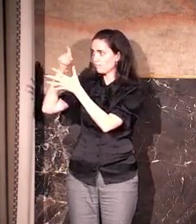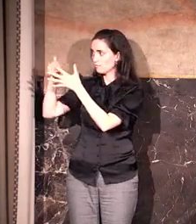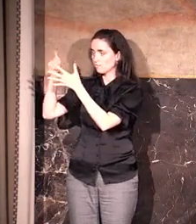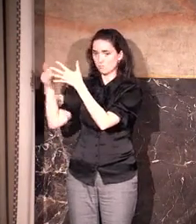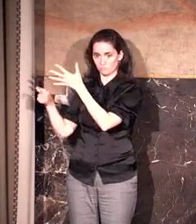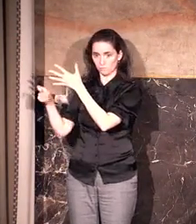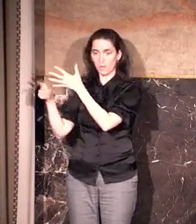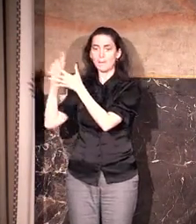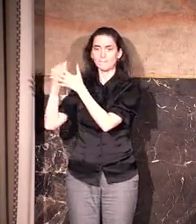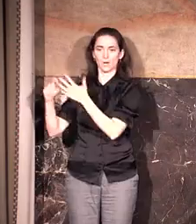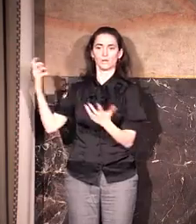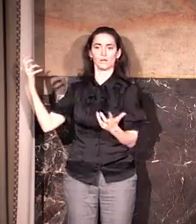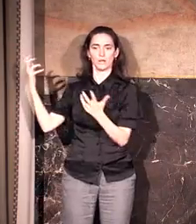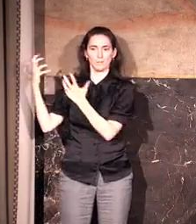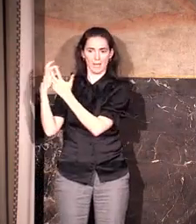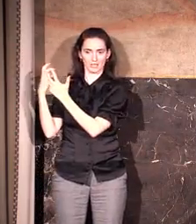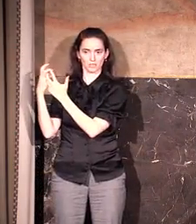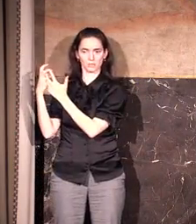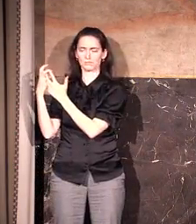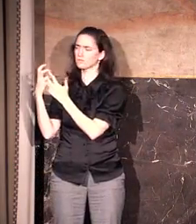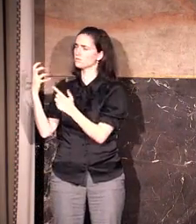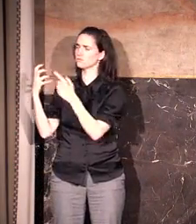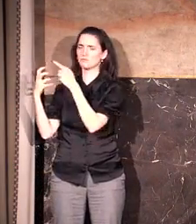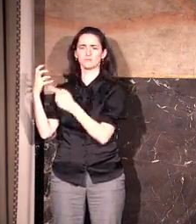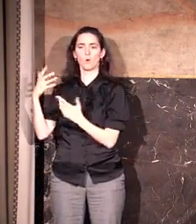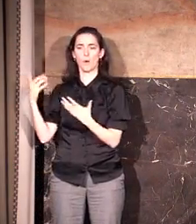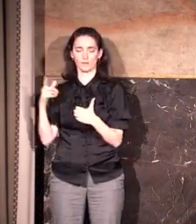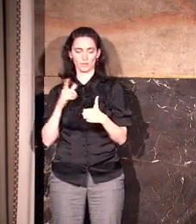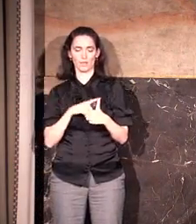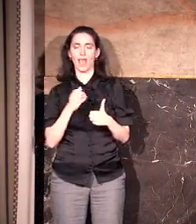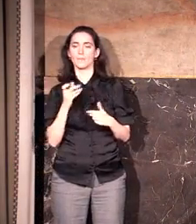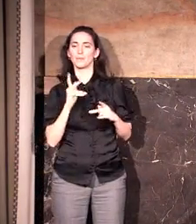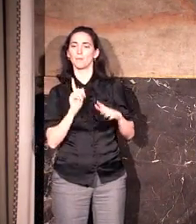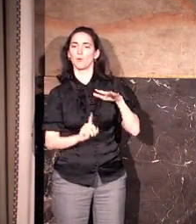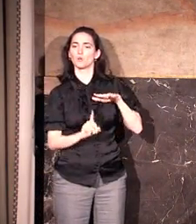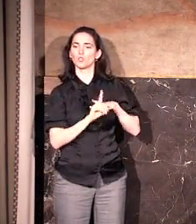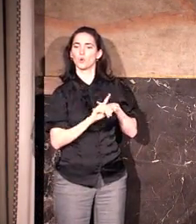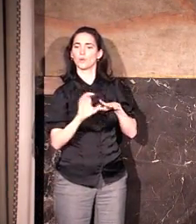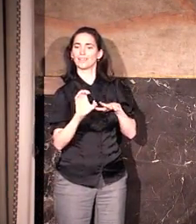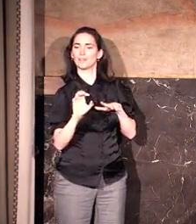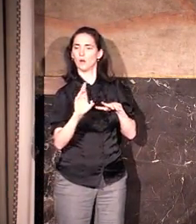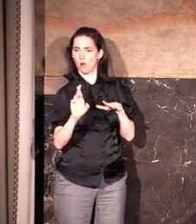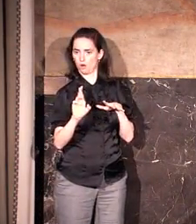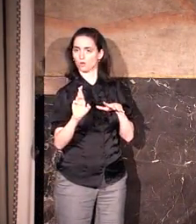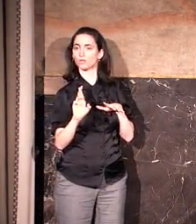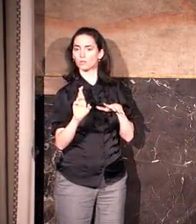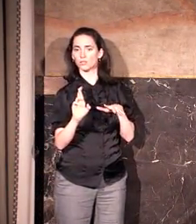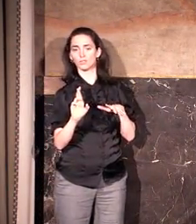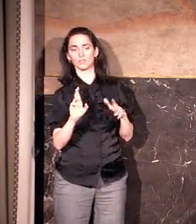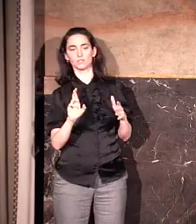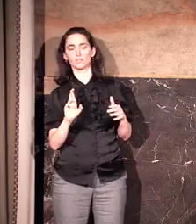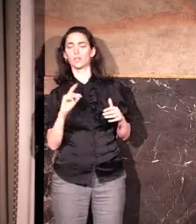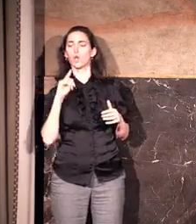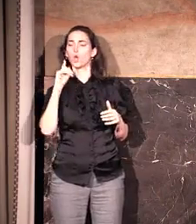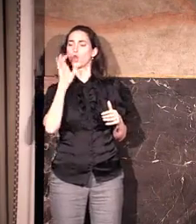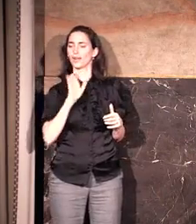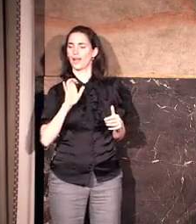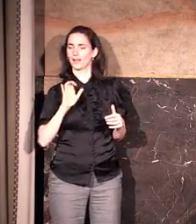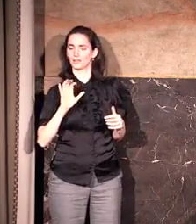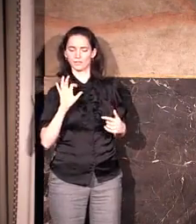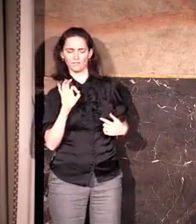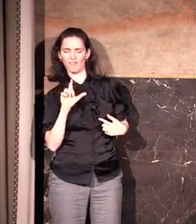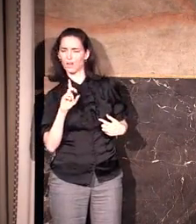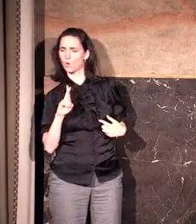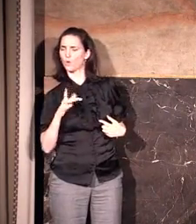those have to do with individuals reporting to emergency rooms with, at first we were calling them influenza-like